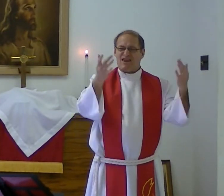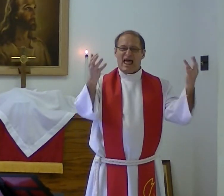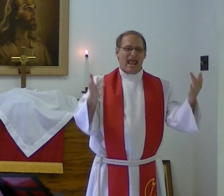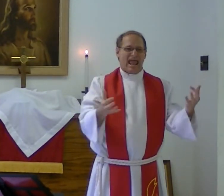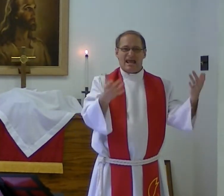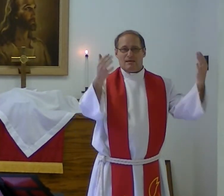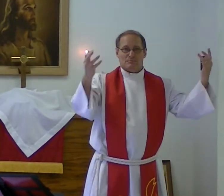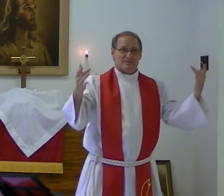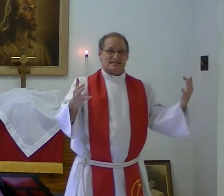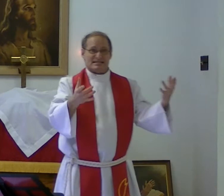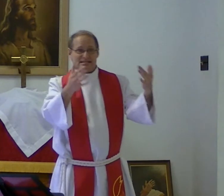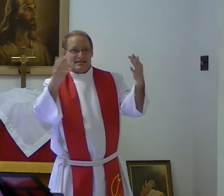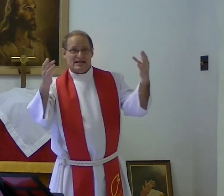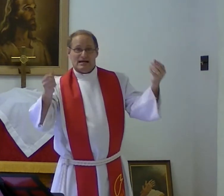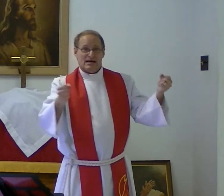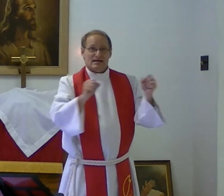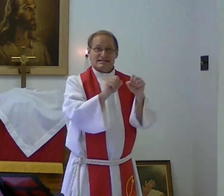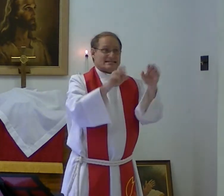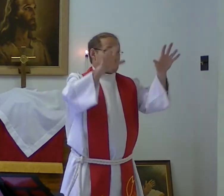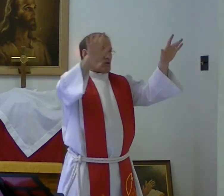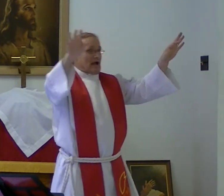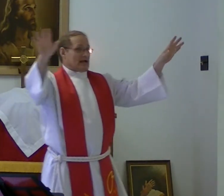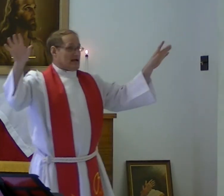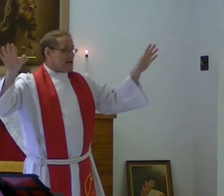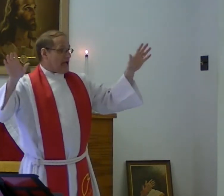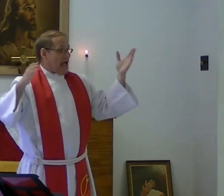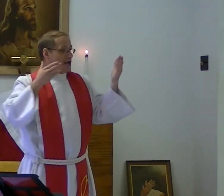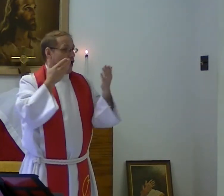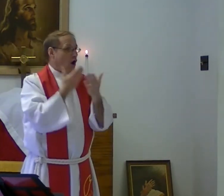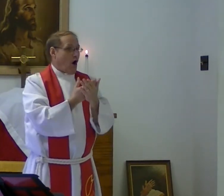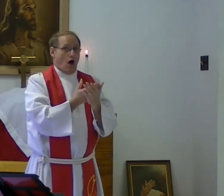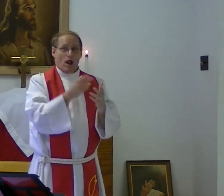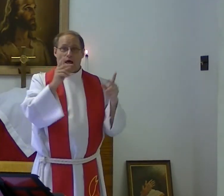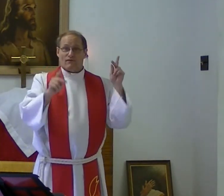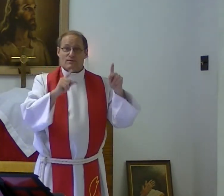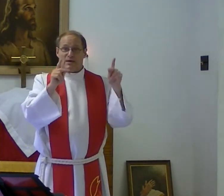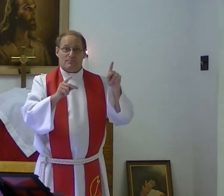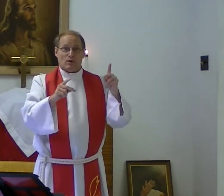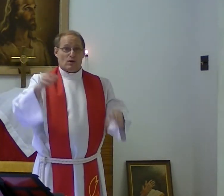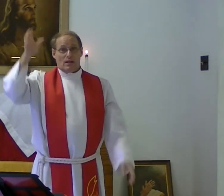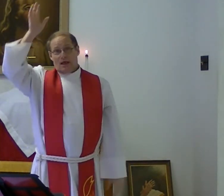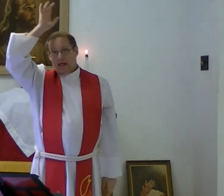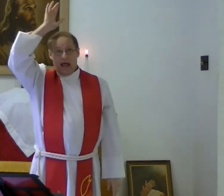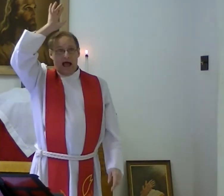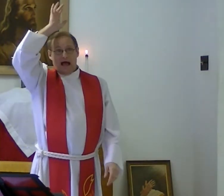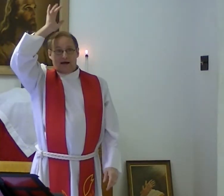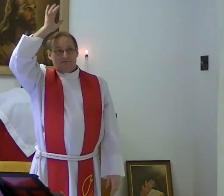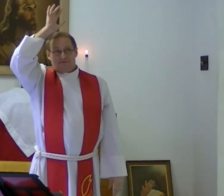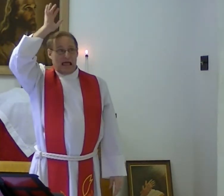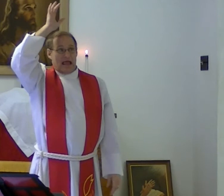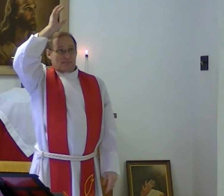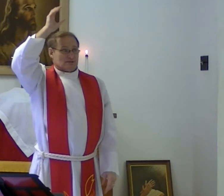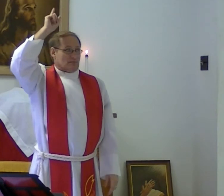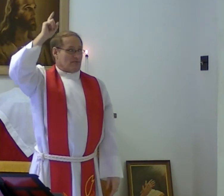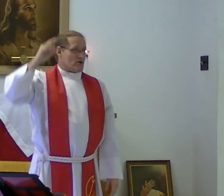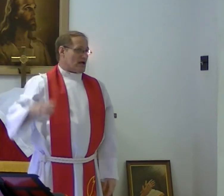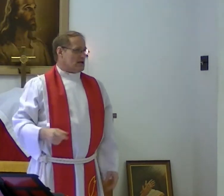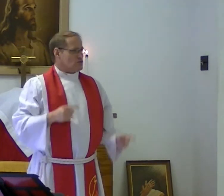flames separated, and all of the people had flames above their head.